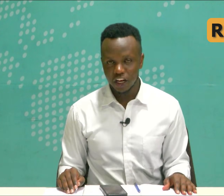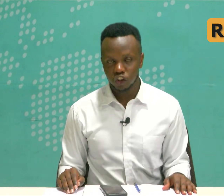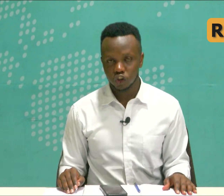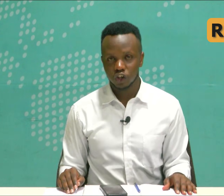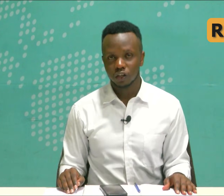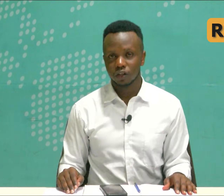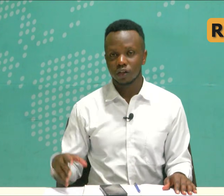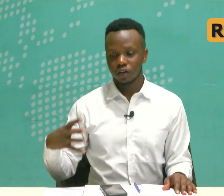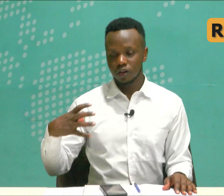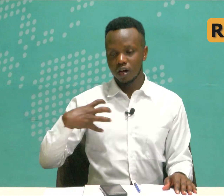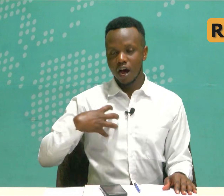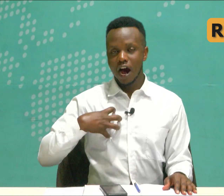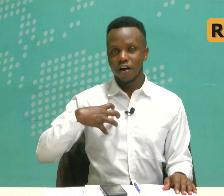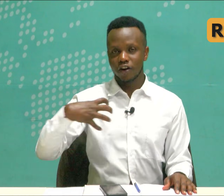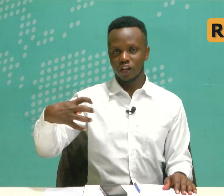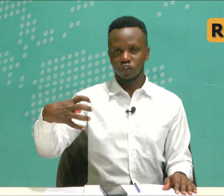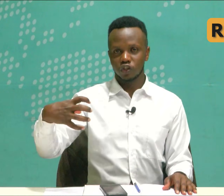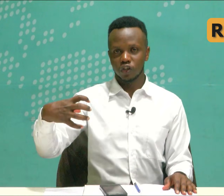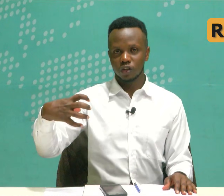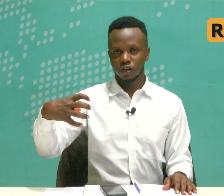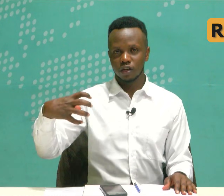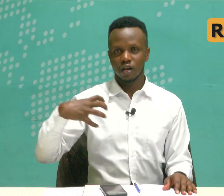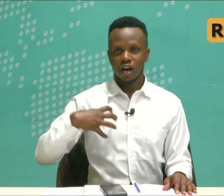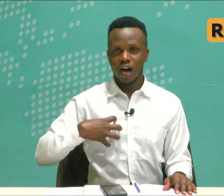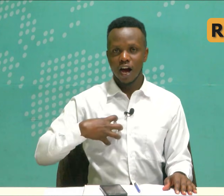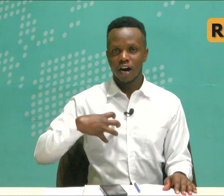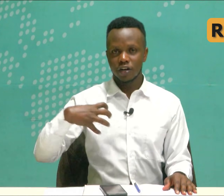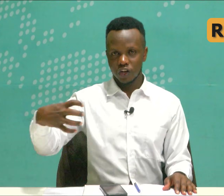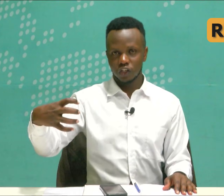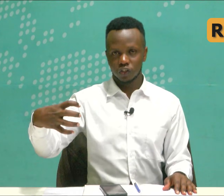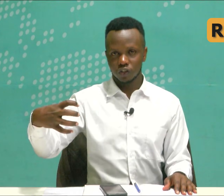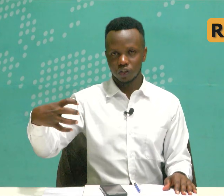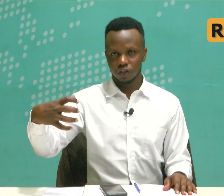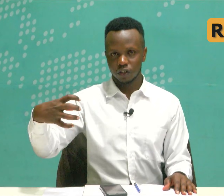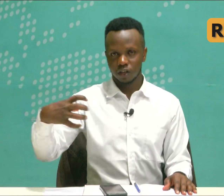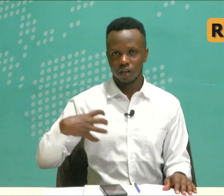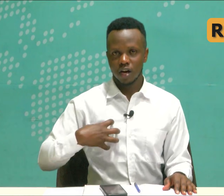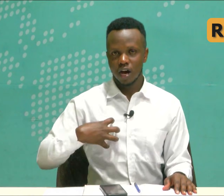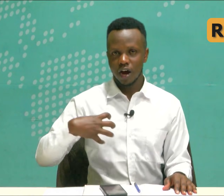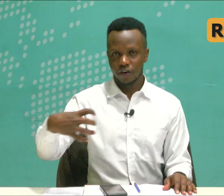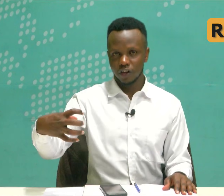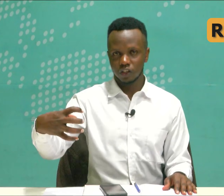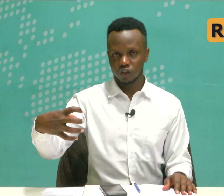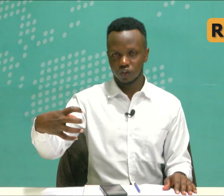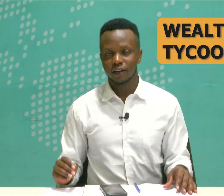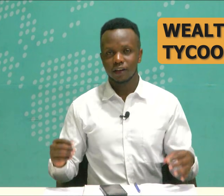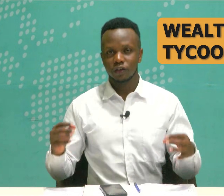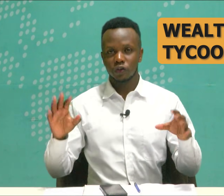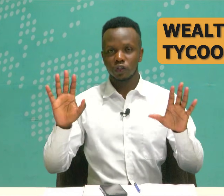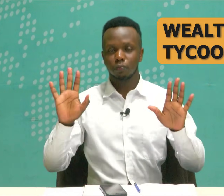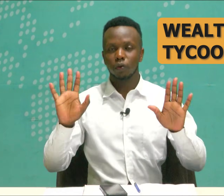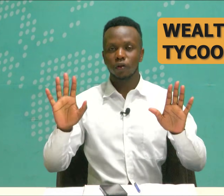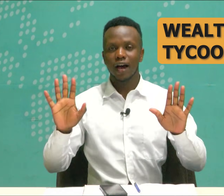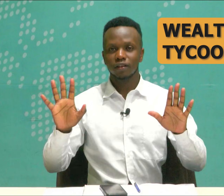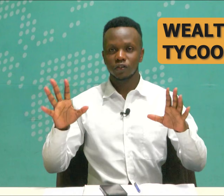Rich, rich, rich, rich. You use both hands, you